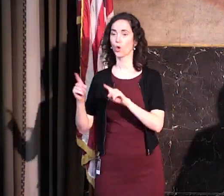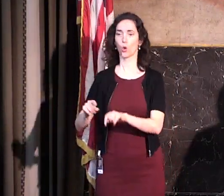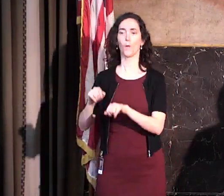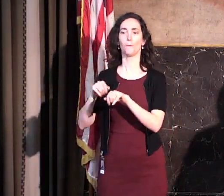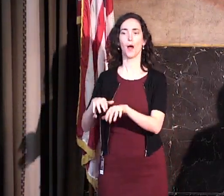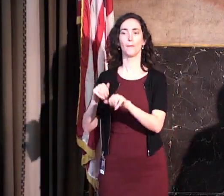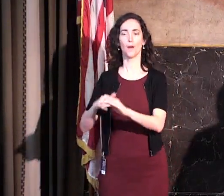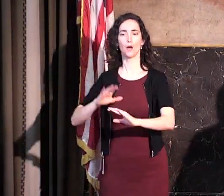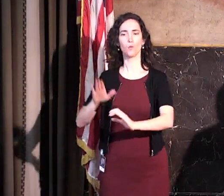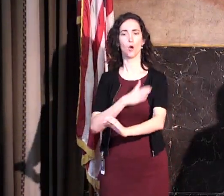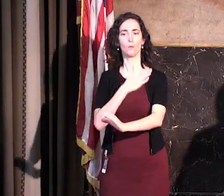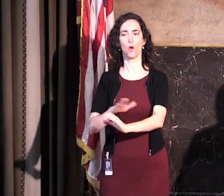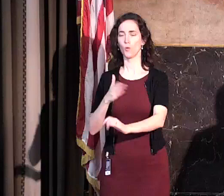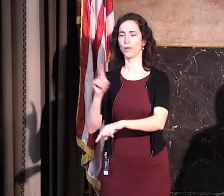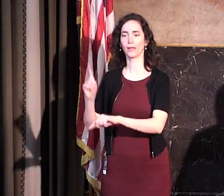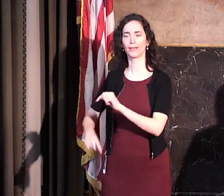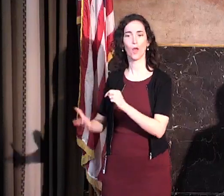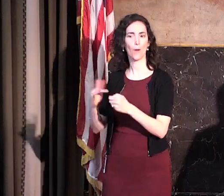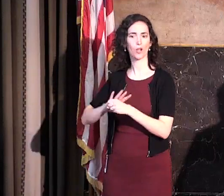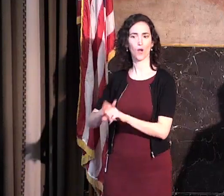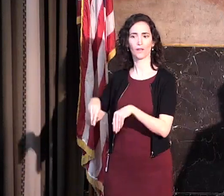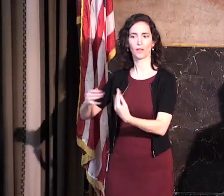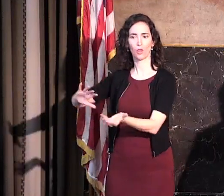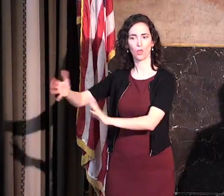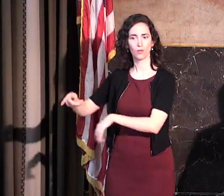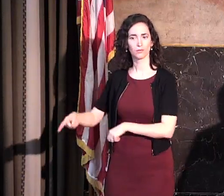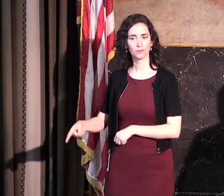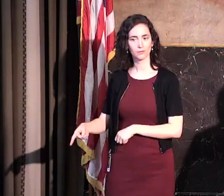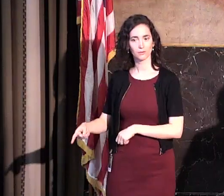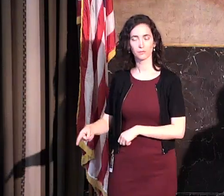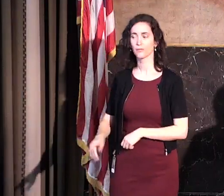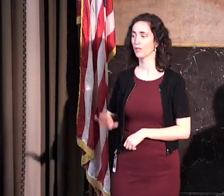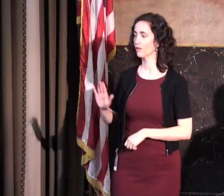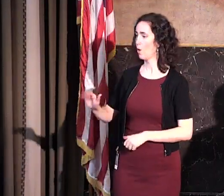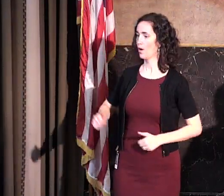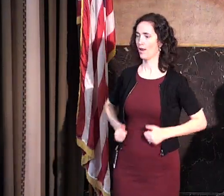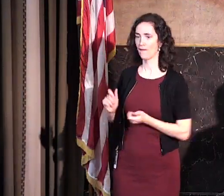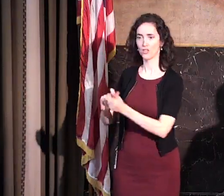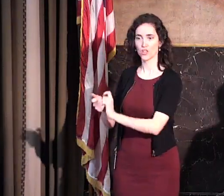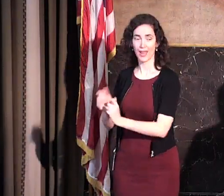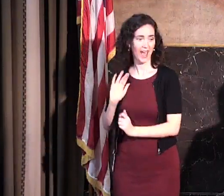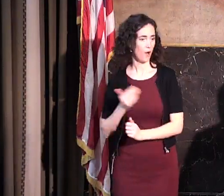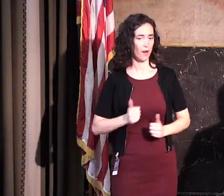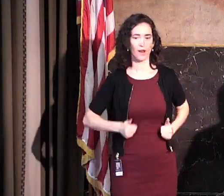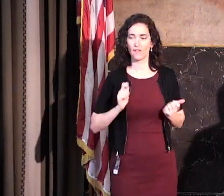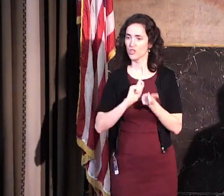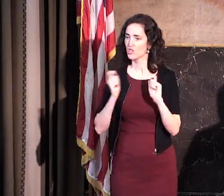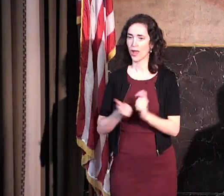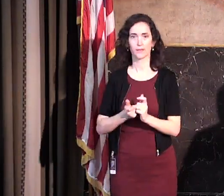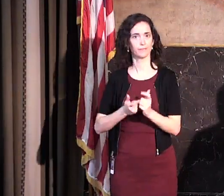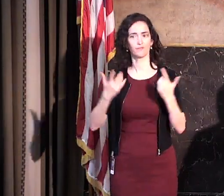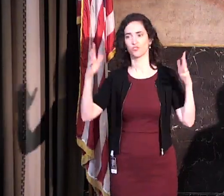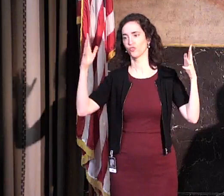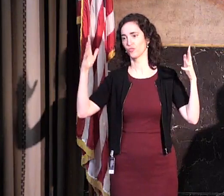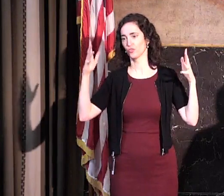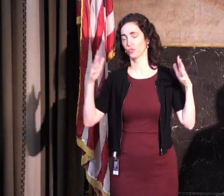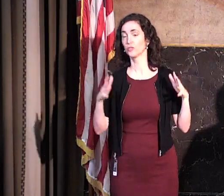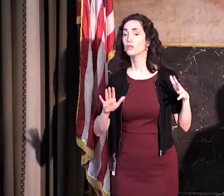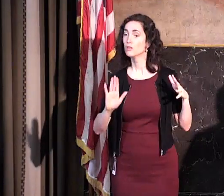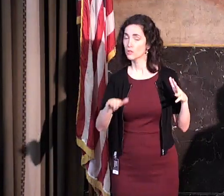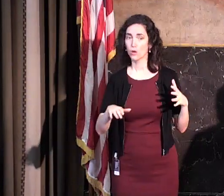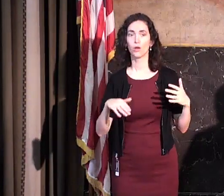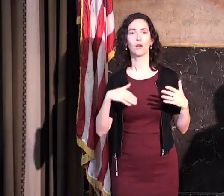band festival because of COVID-19. Our lives were changed forever. So by the